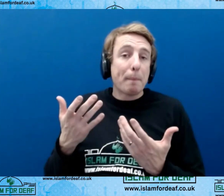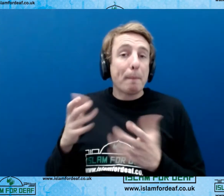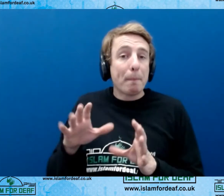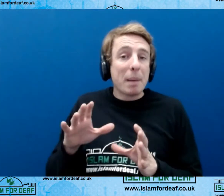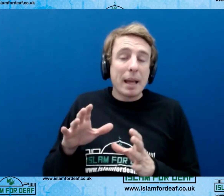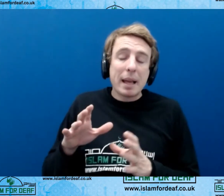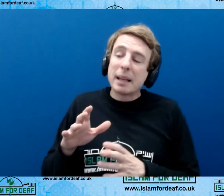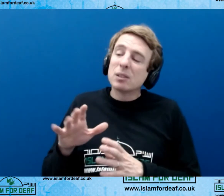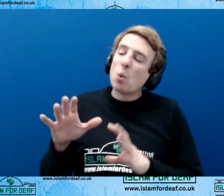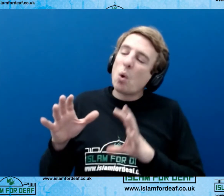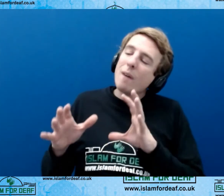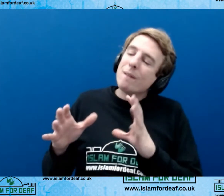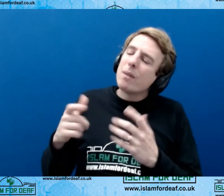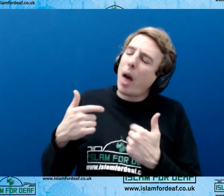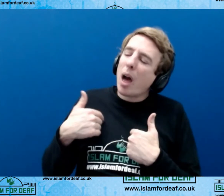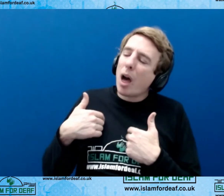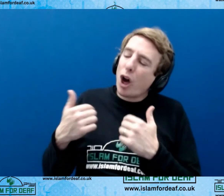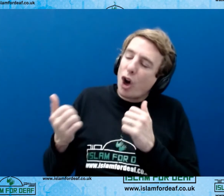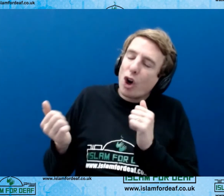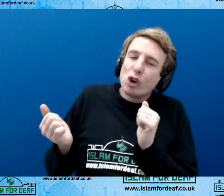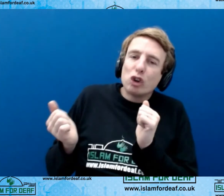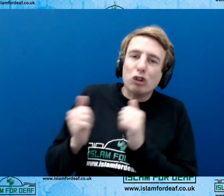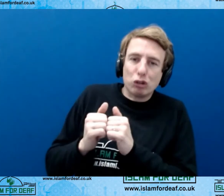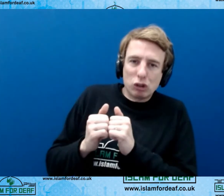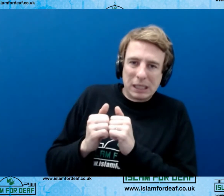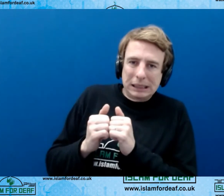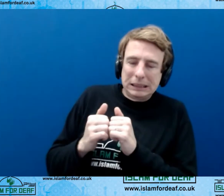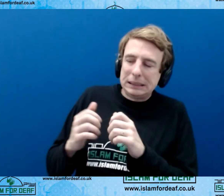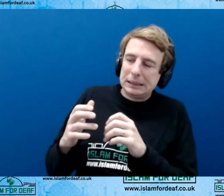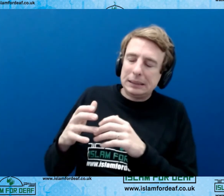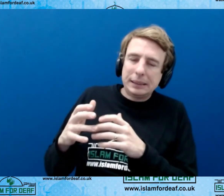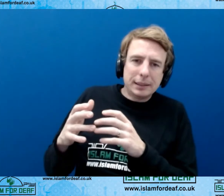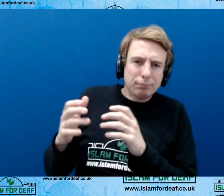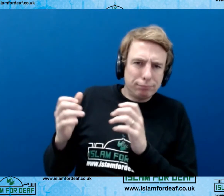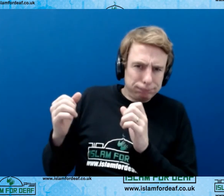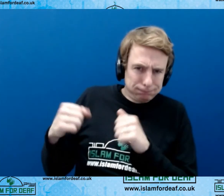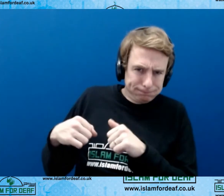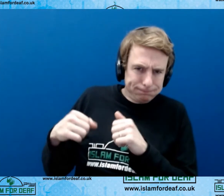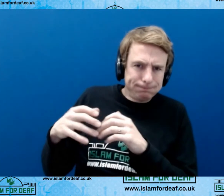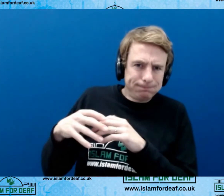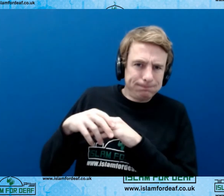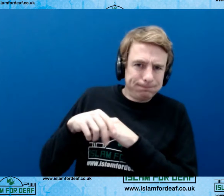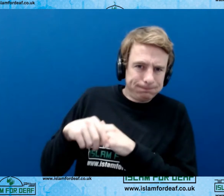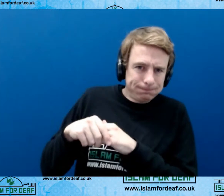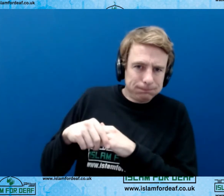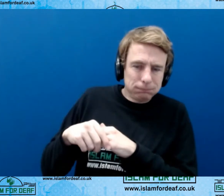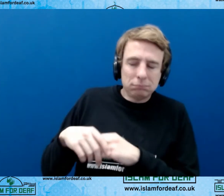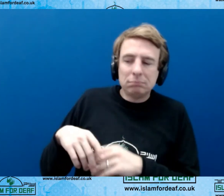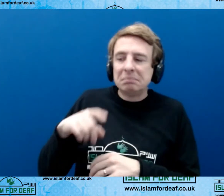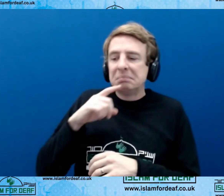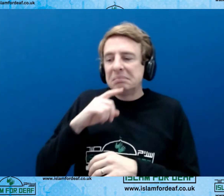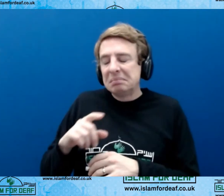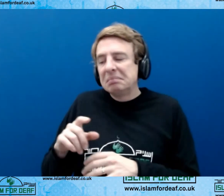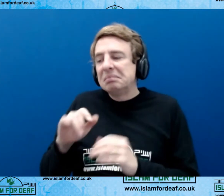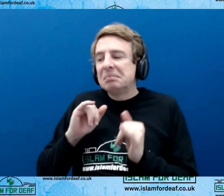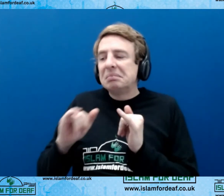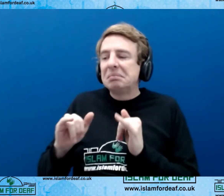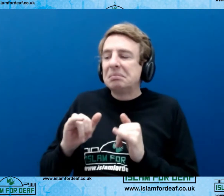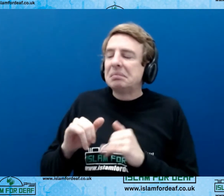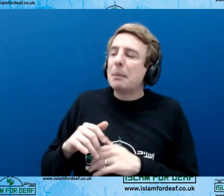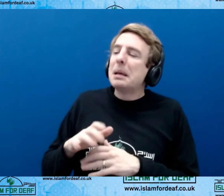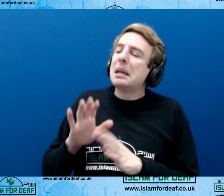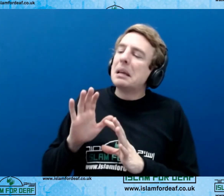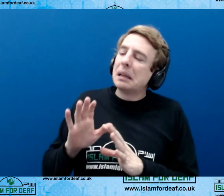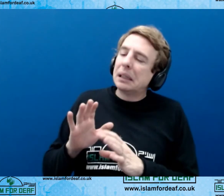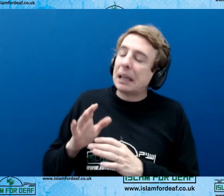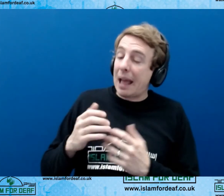said, oh Muhammad, how about this? How about you worship our Lord for a year and we worship yours for a year?